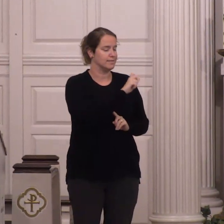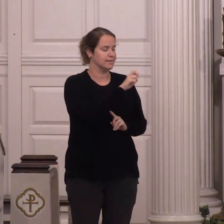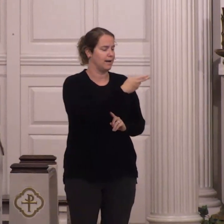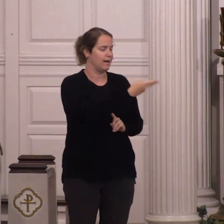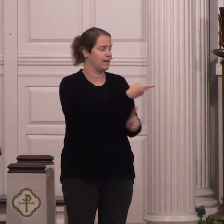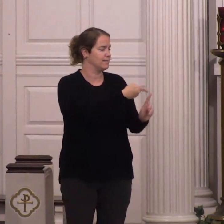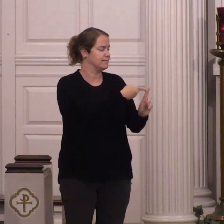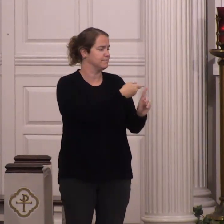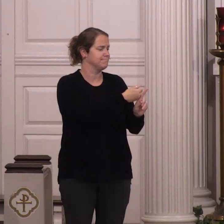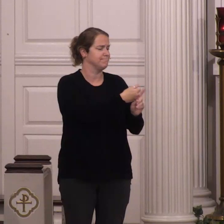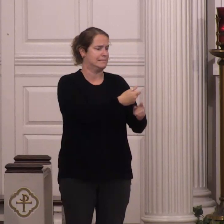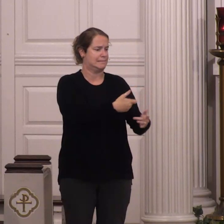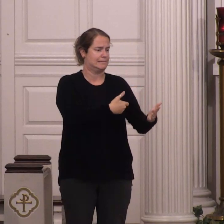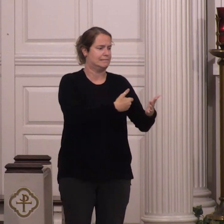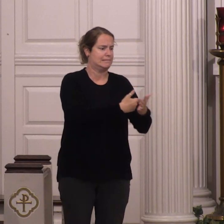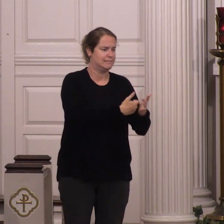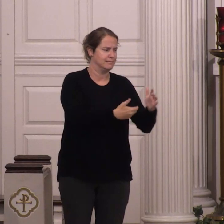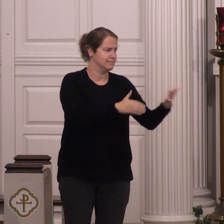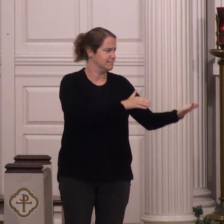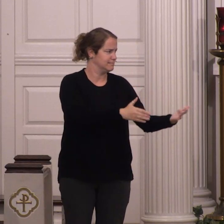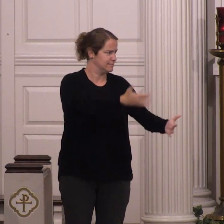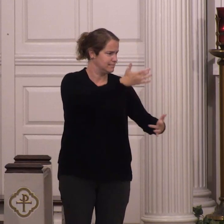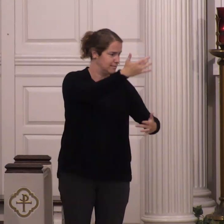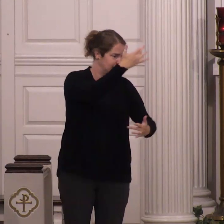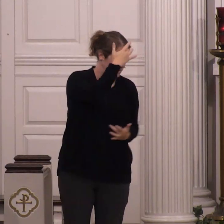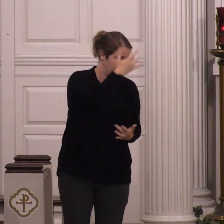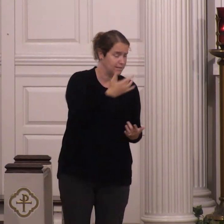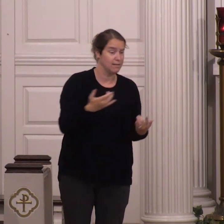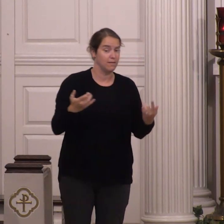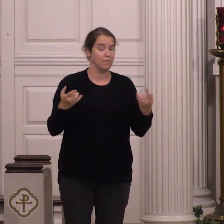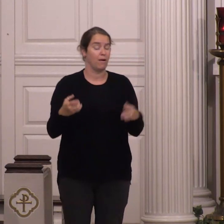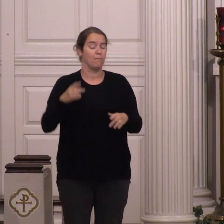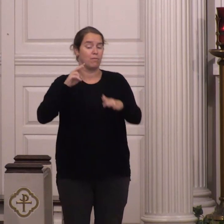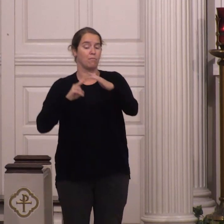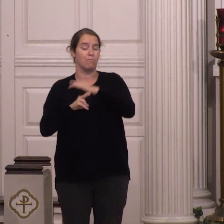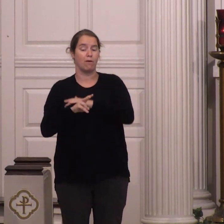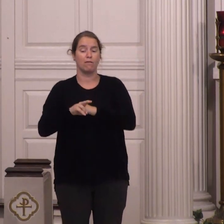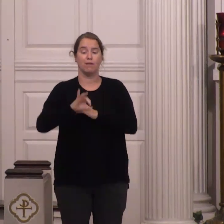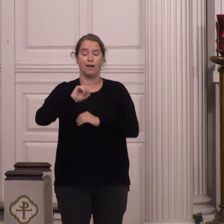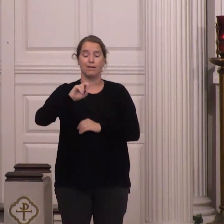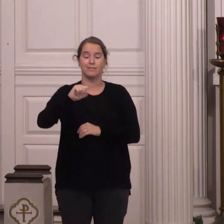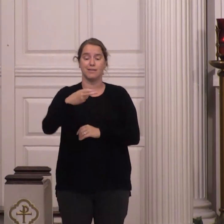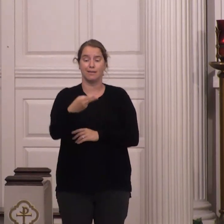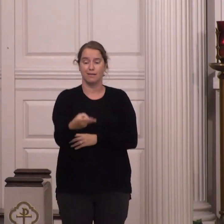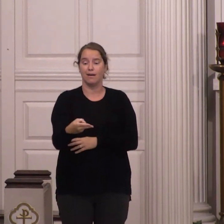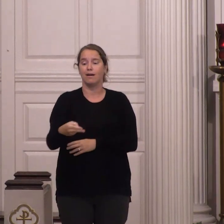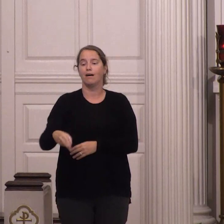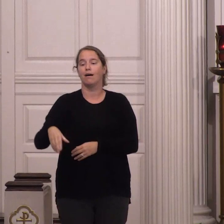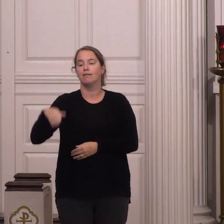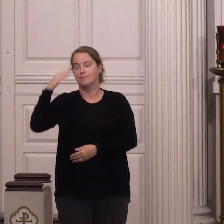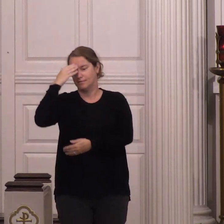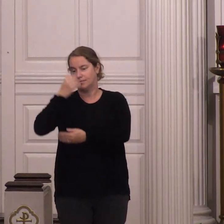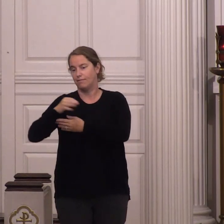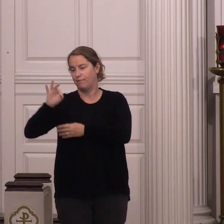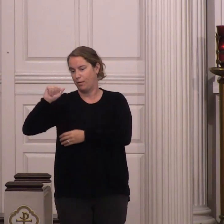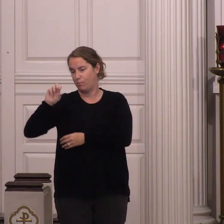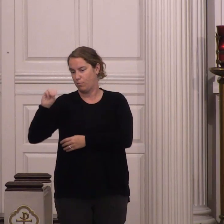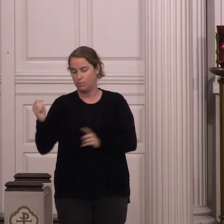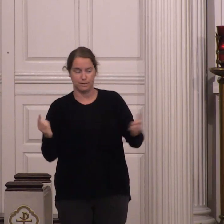prophet Isaiah, son of Amos, came and said to him, "Thus says the Lord, put your